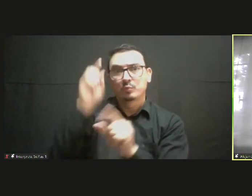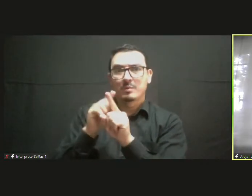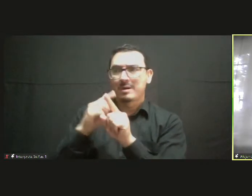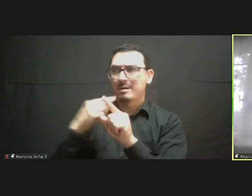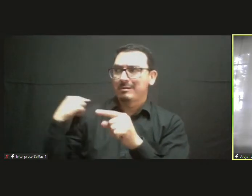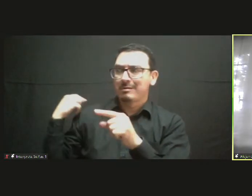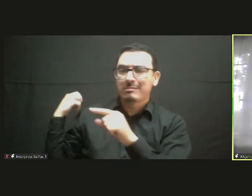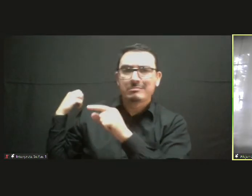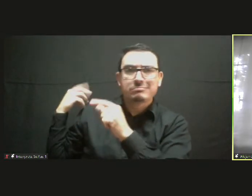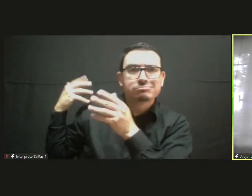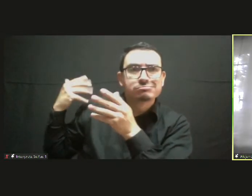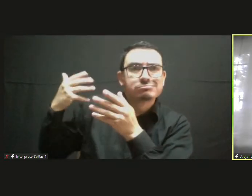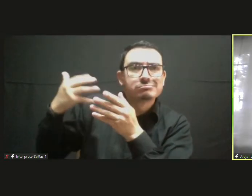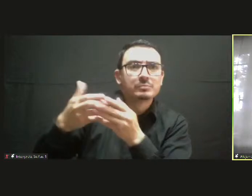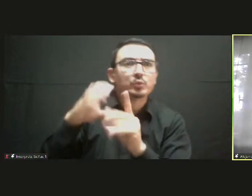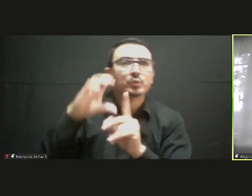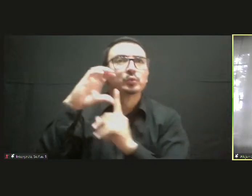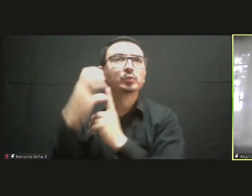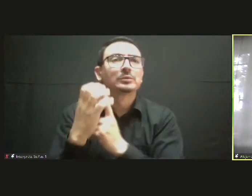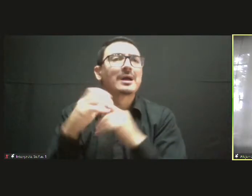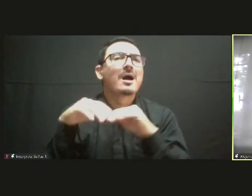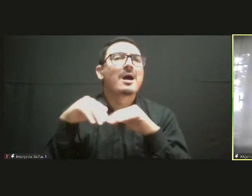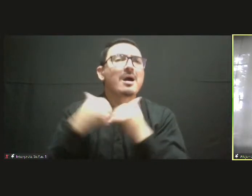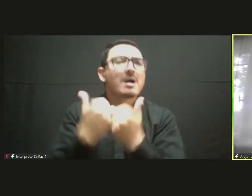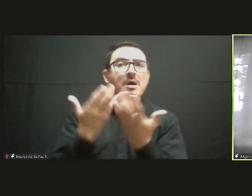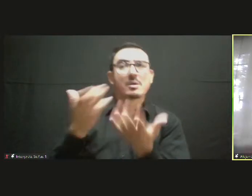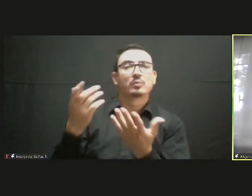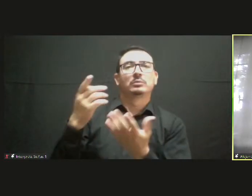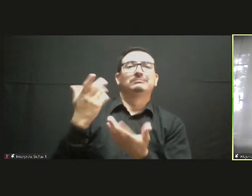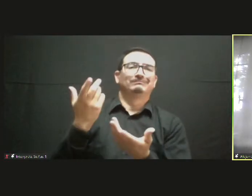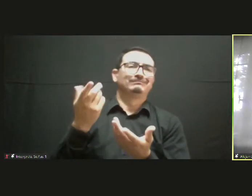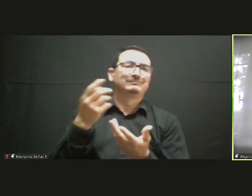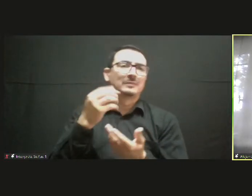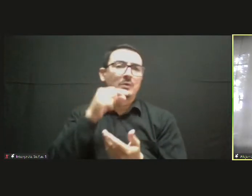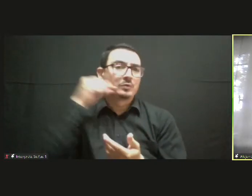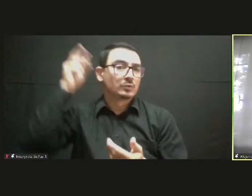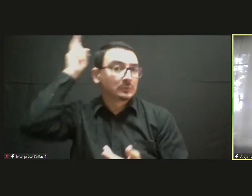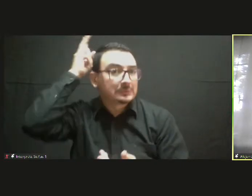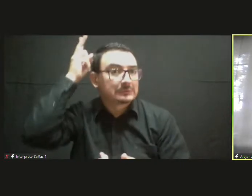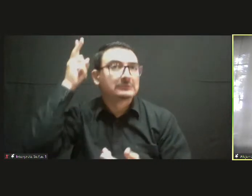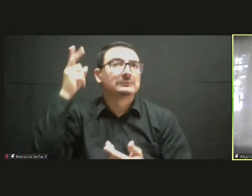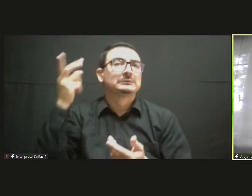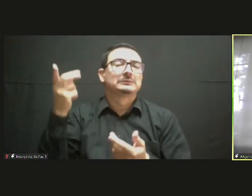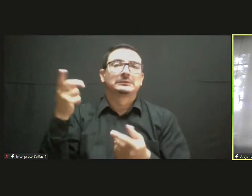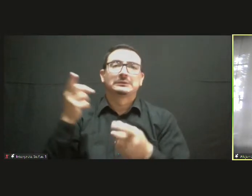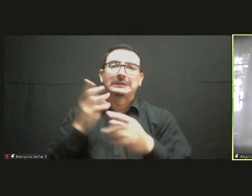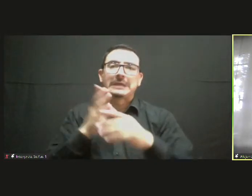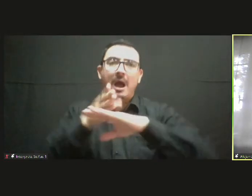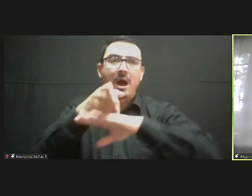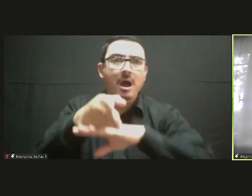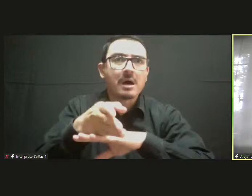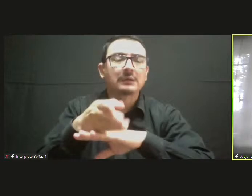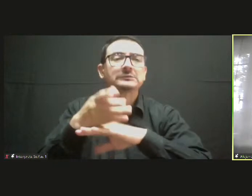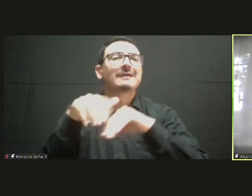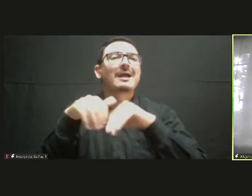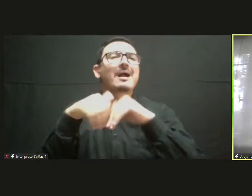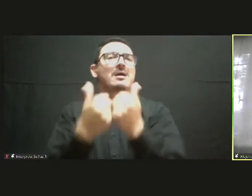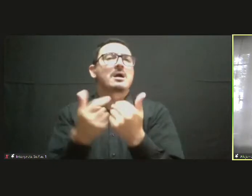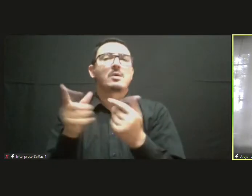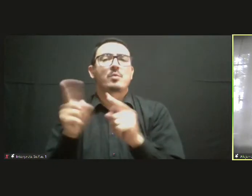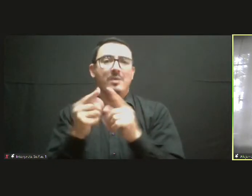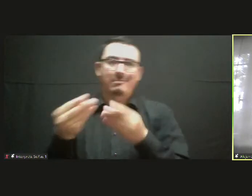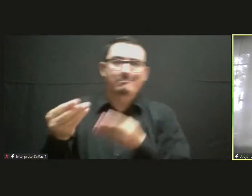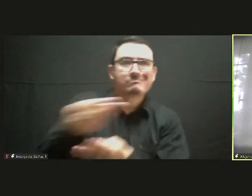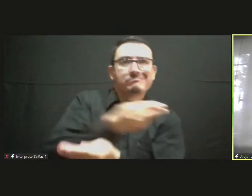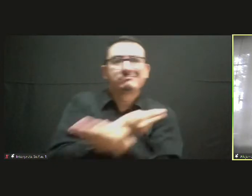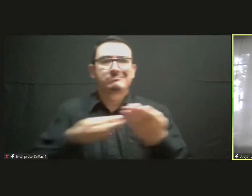markets, trade ethically, and became leaders in the post-COVID-19 tourism recovery. This is